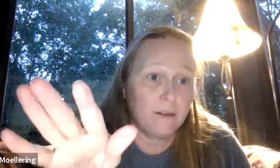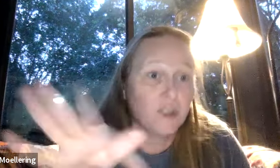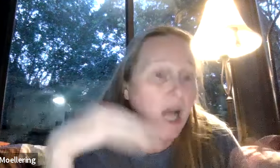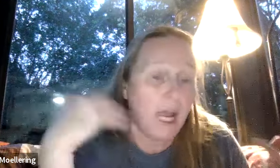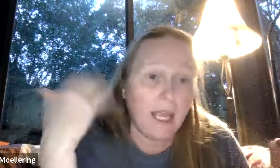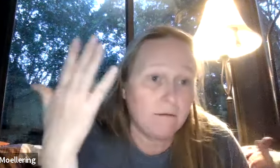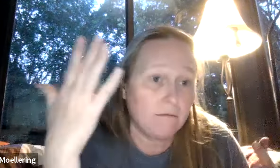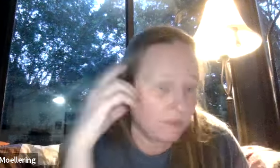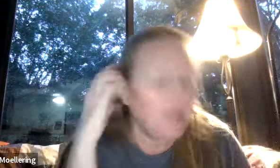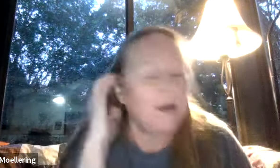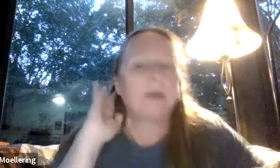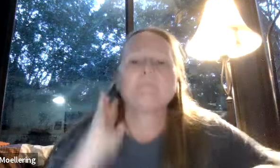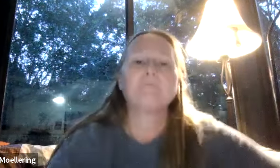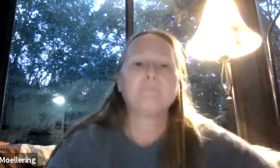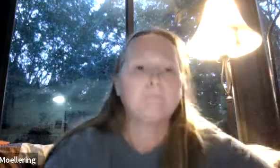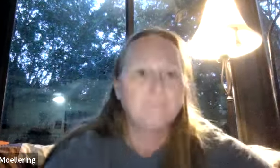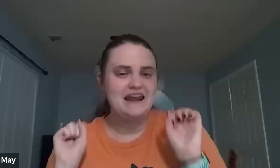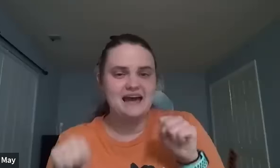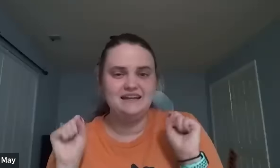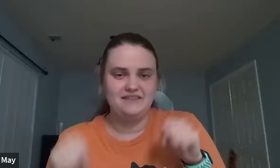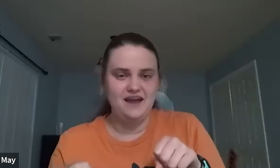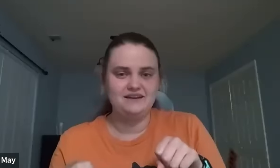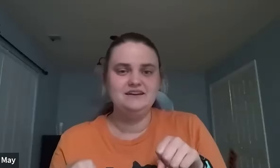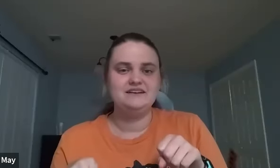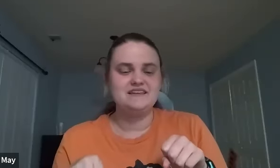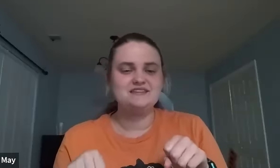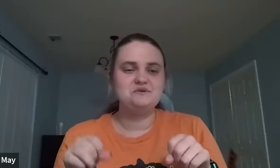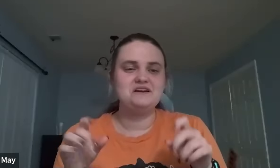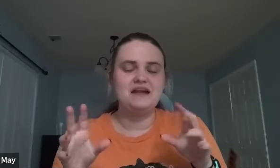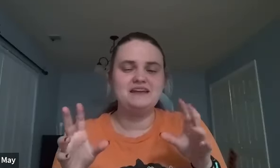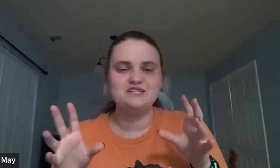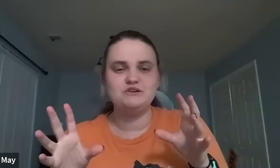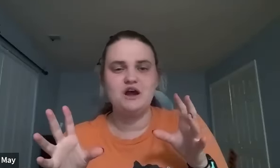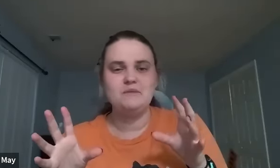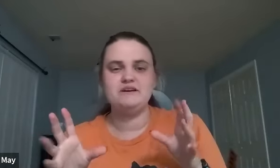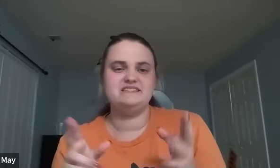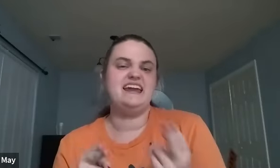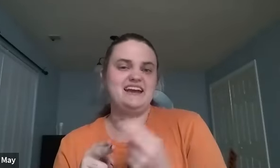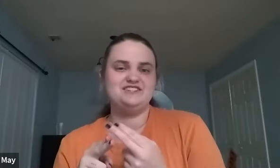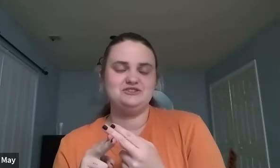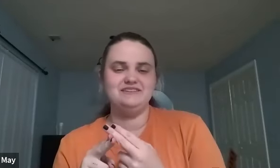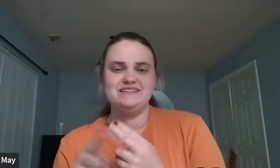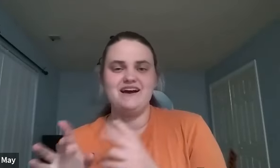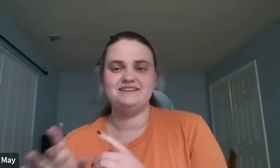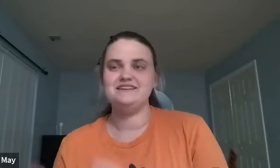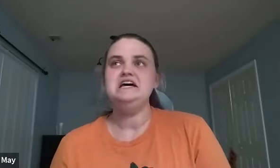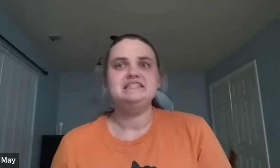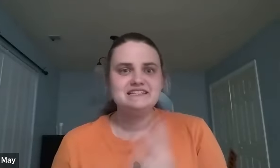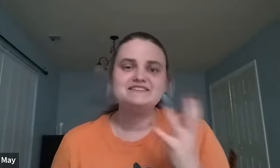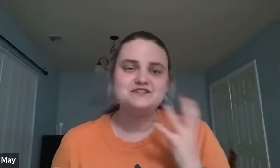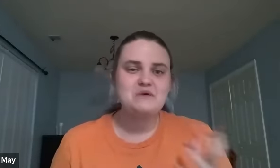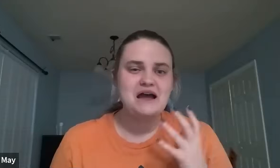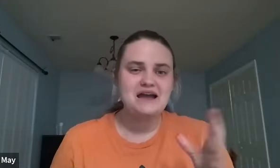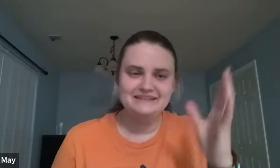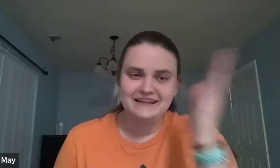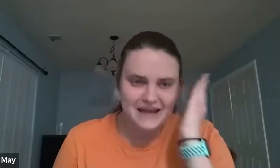You're not, okay. You're not adding that. Because that's where I guess it would come in, where it's that extra signs. See, this is why, and